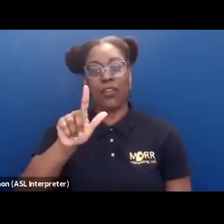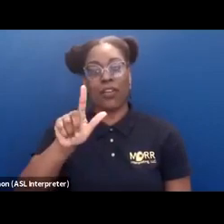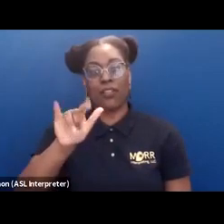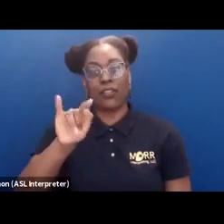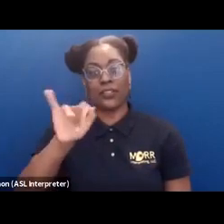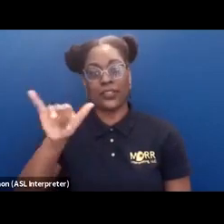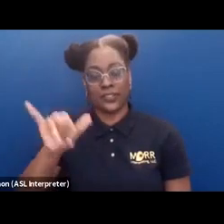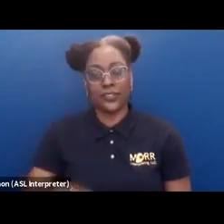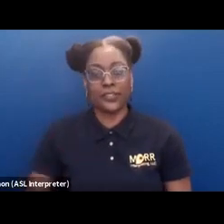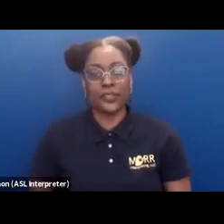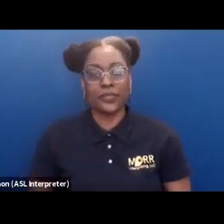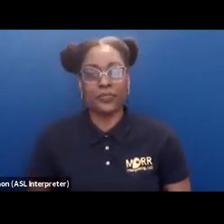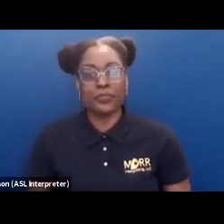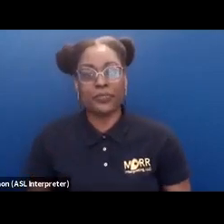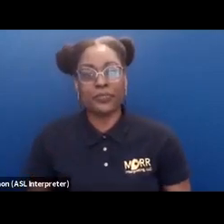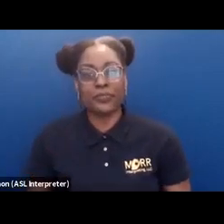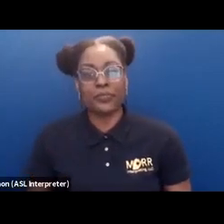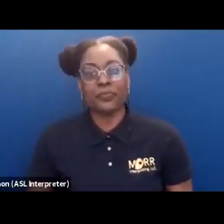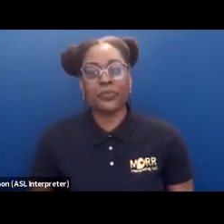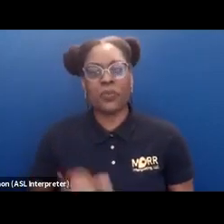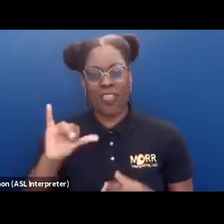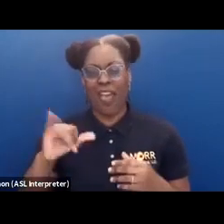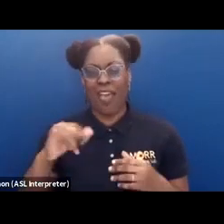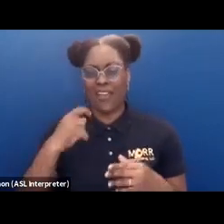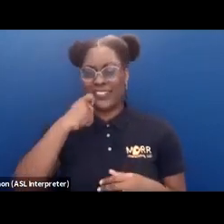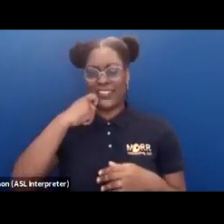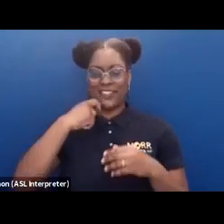really thoughtful breakdown